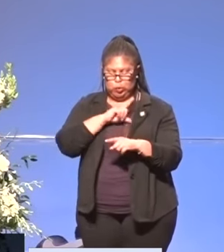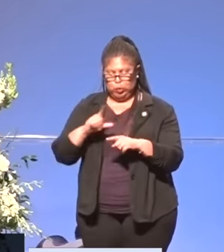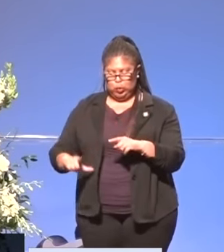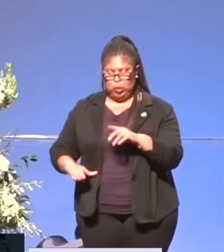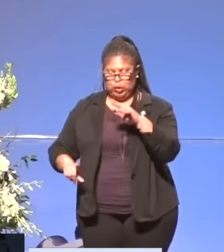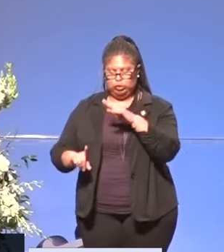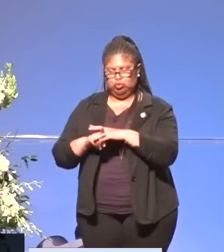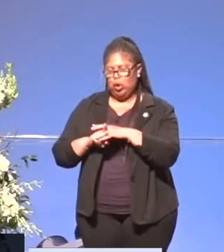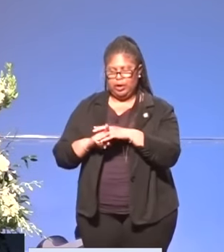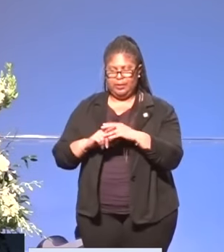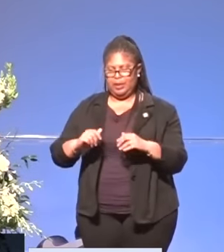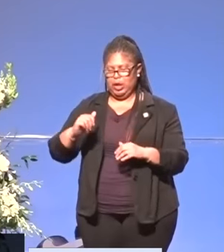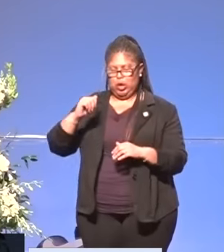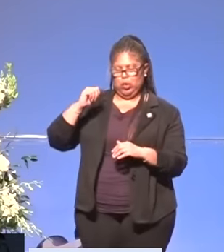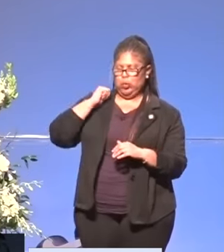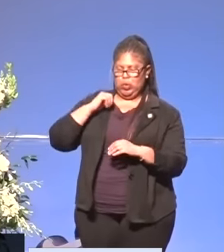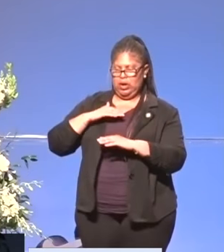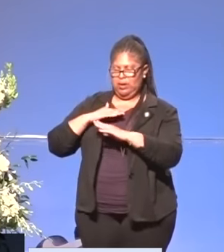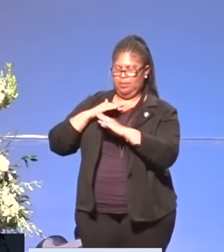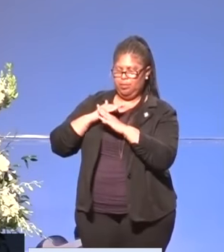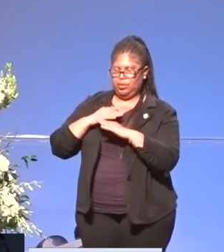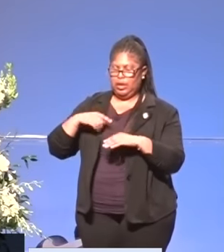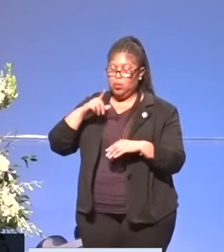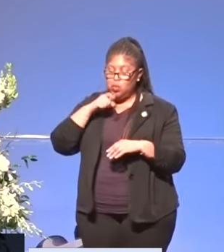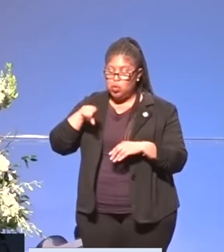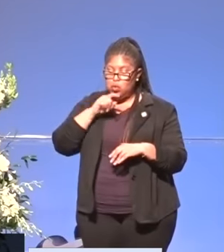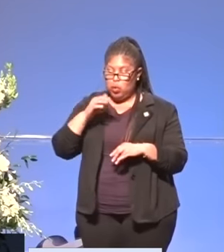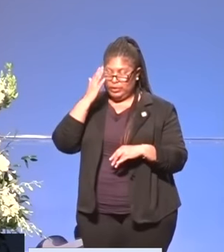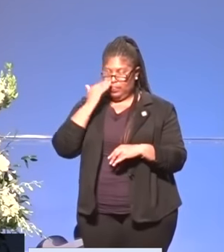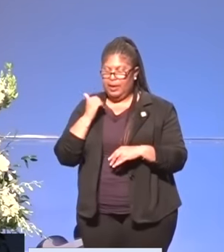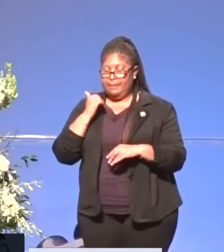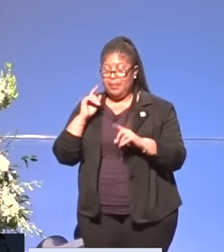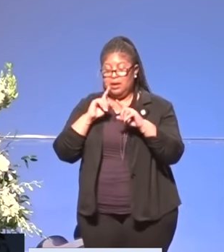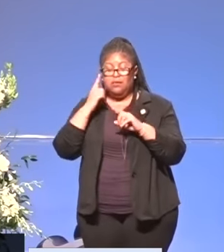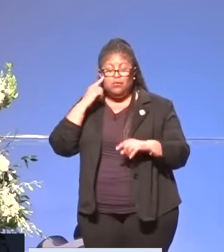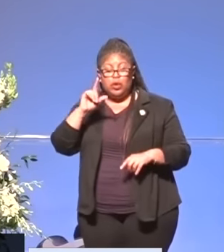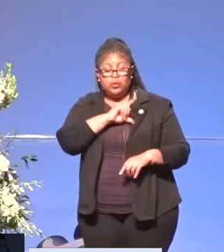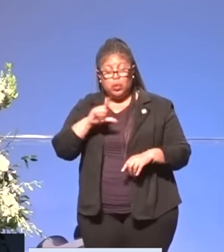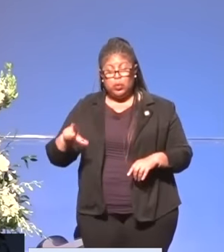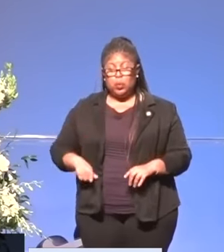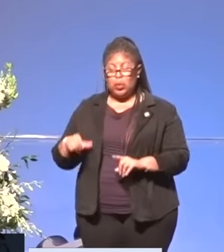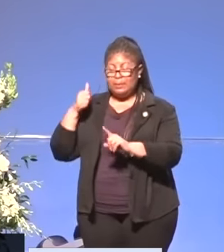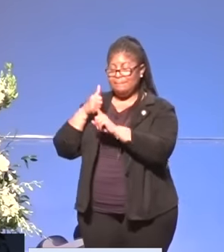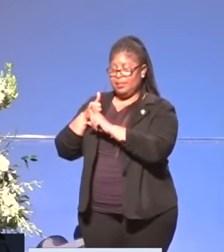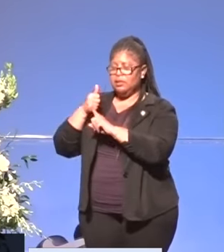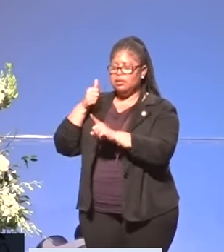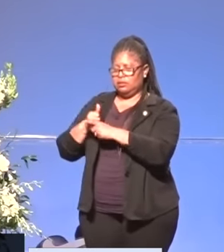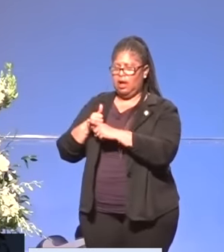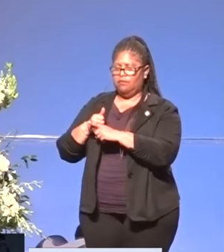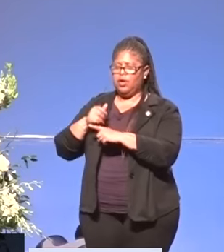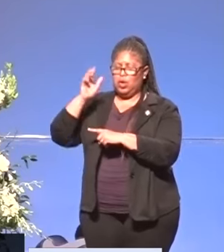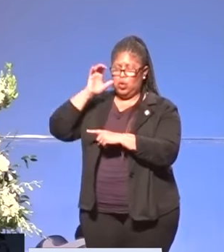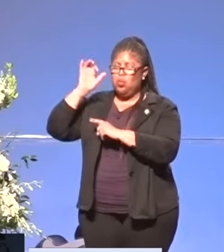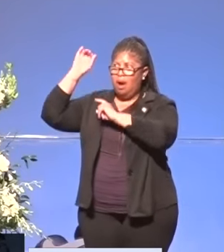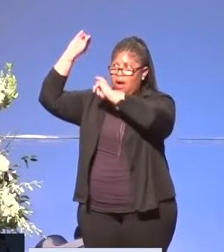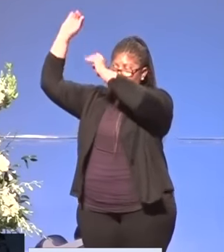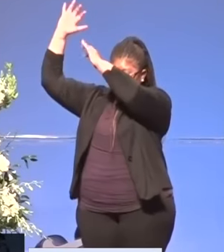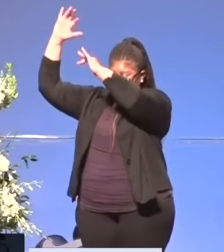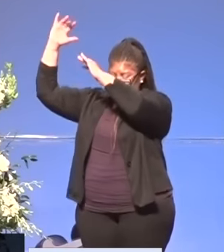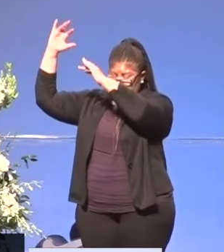not prevent them which are asleep. For the Lord himself shall descend from